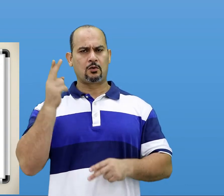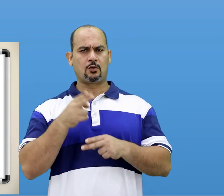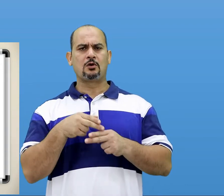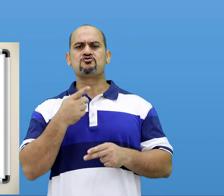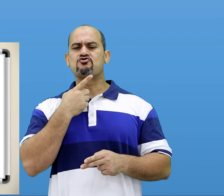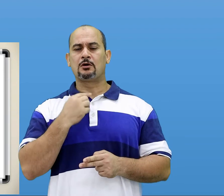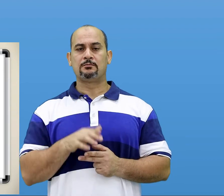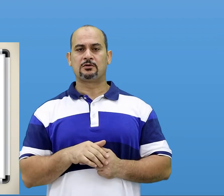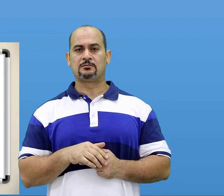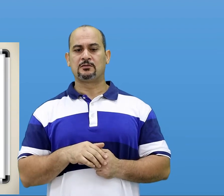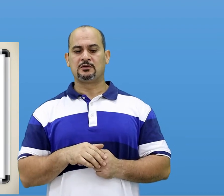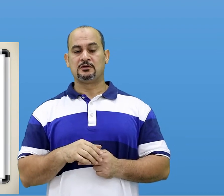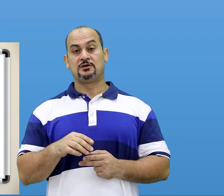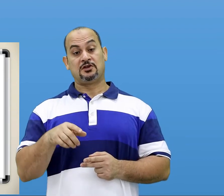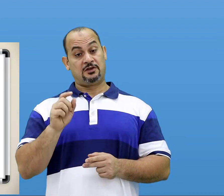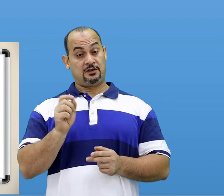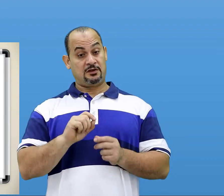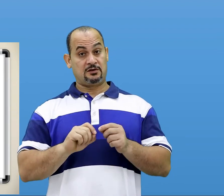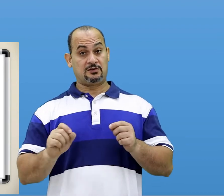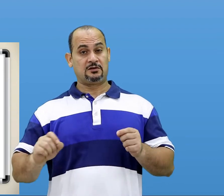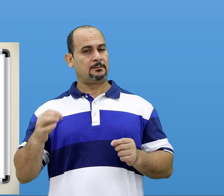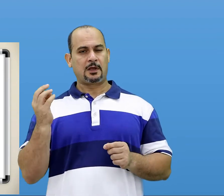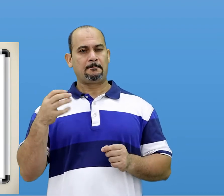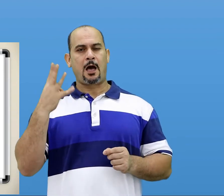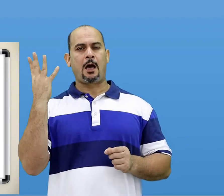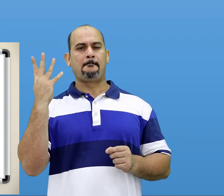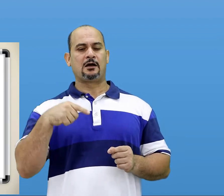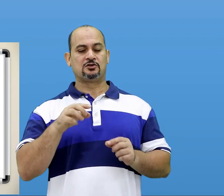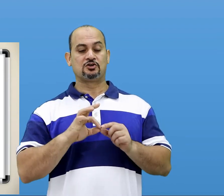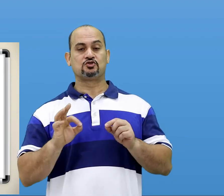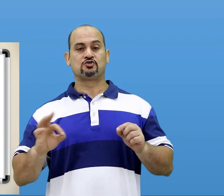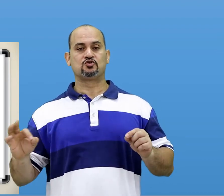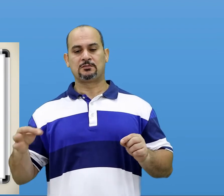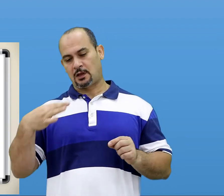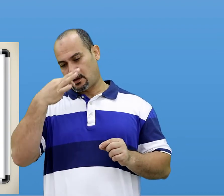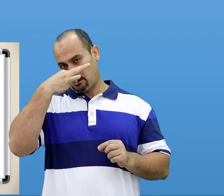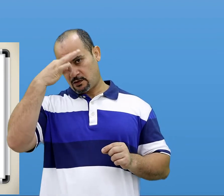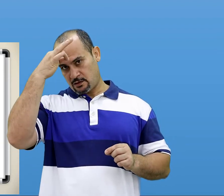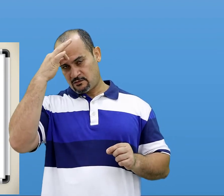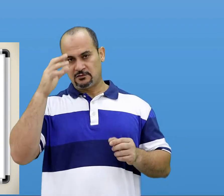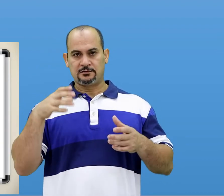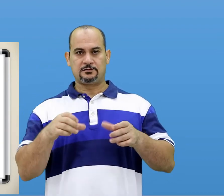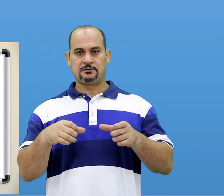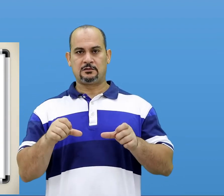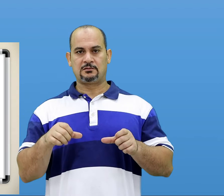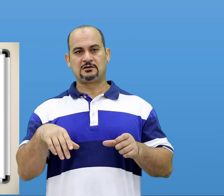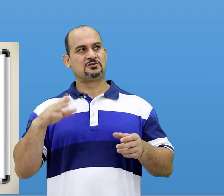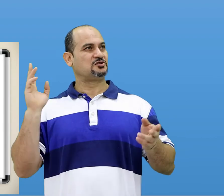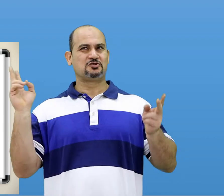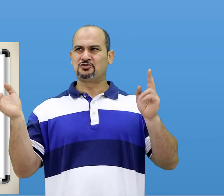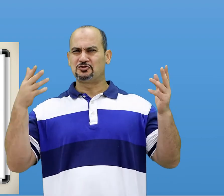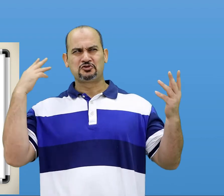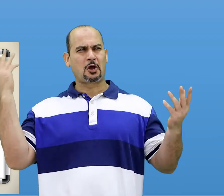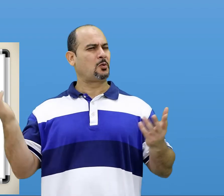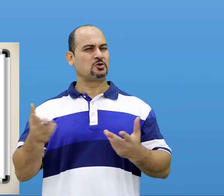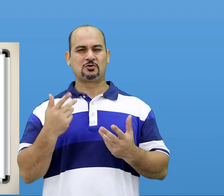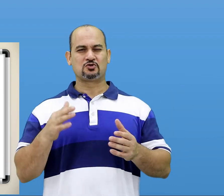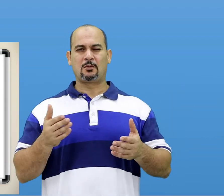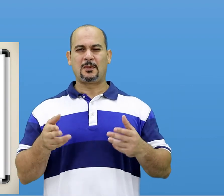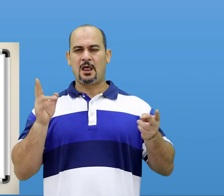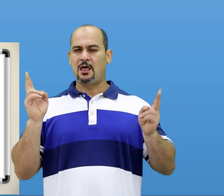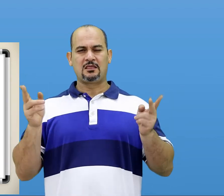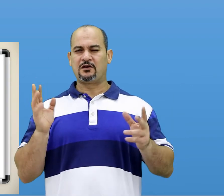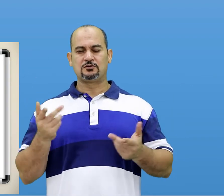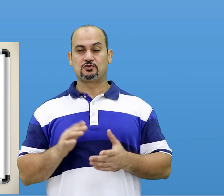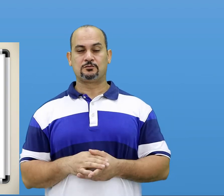Kuwait. In 14 sentences, write an essay describing events of the festival and the atmosphere of the